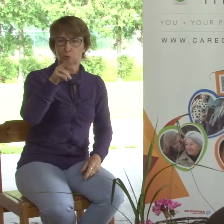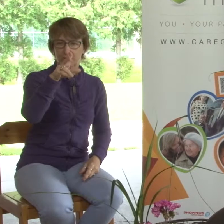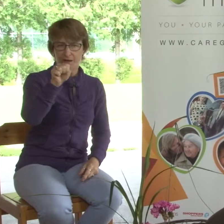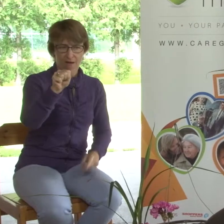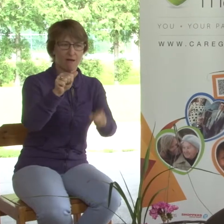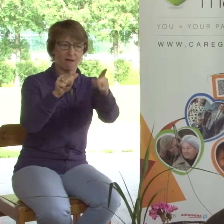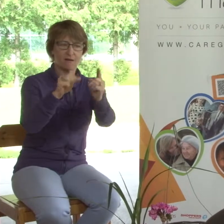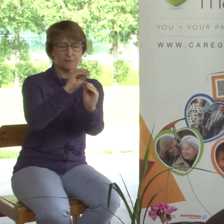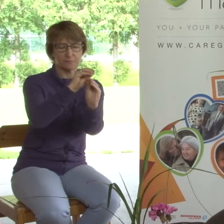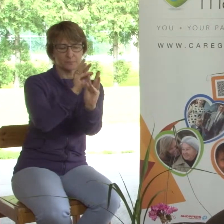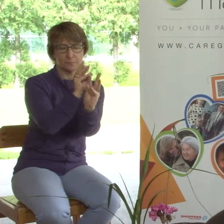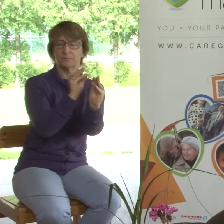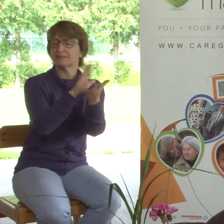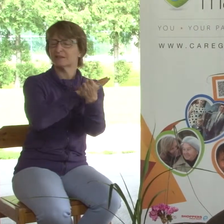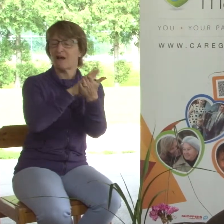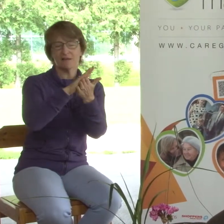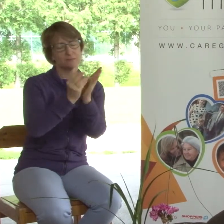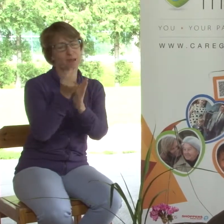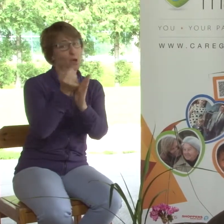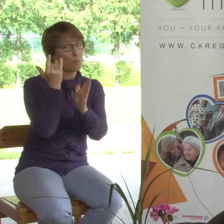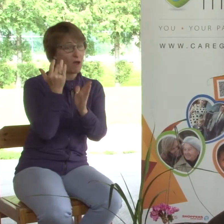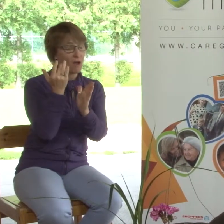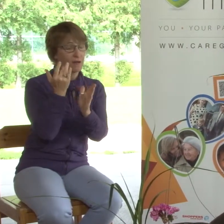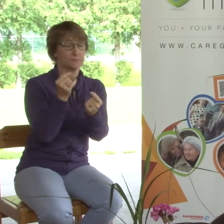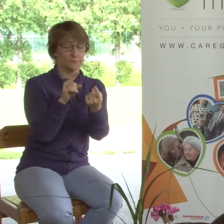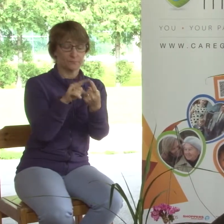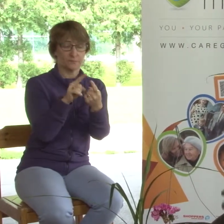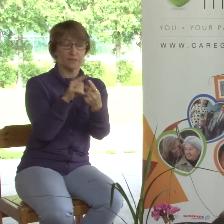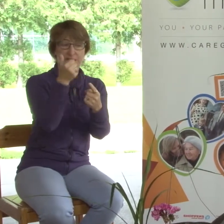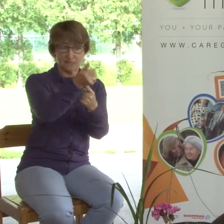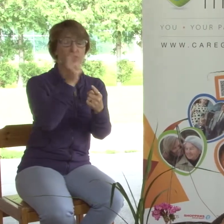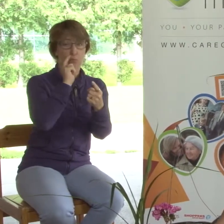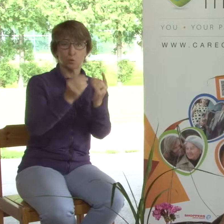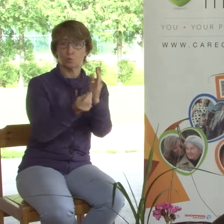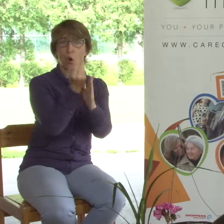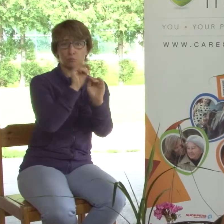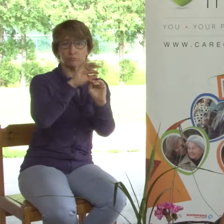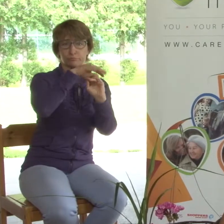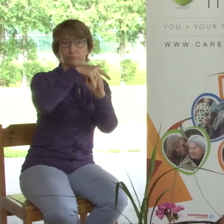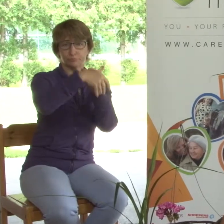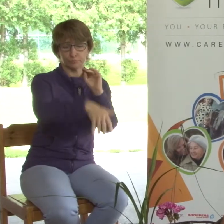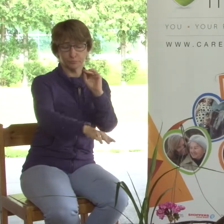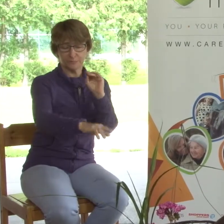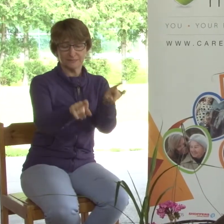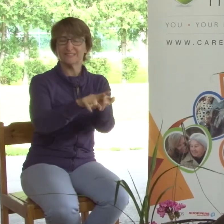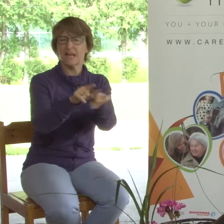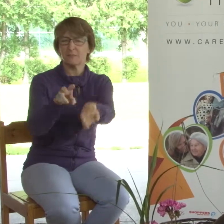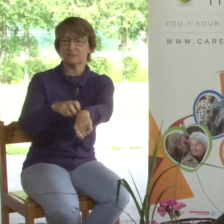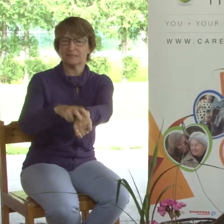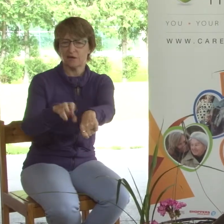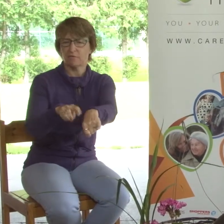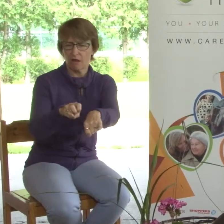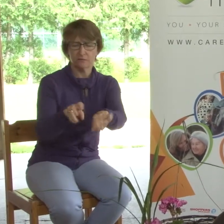is a nice plant to get for two reasons. It will cascade over just like this potato vine